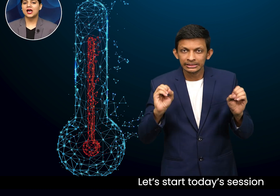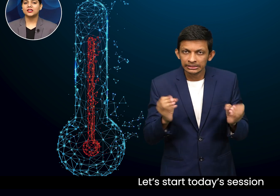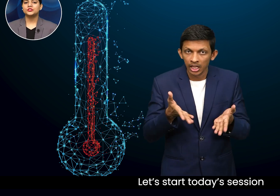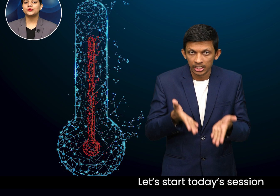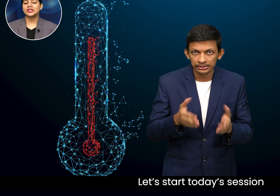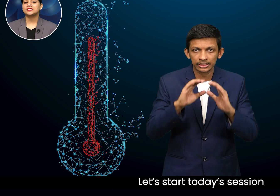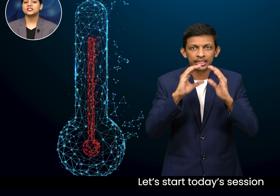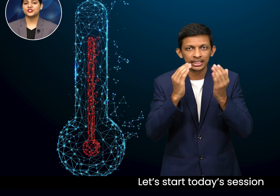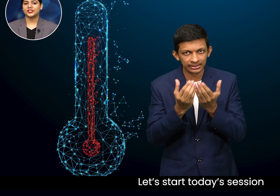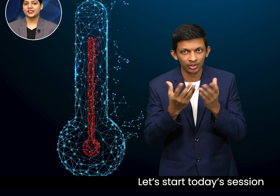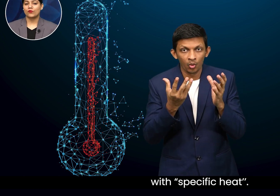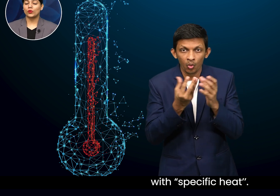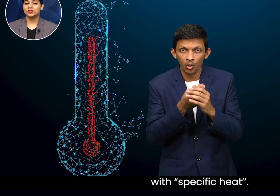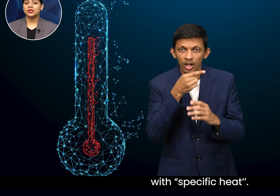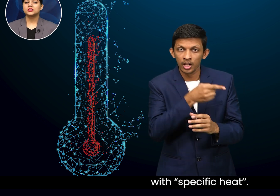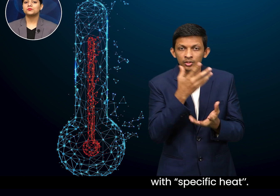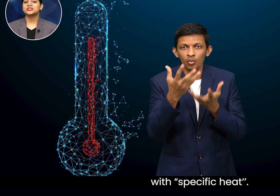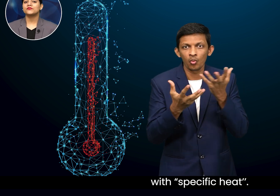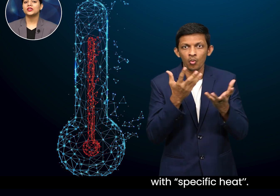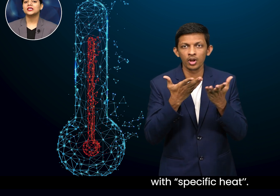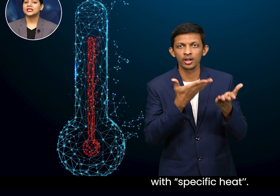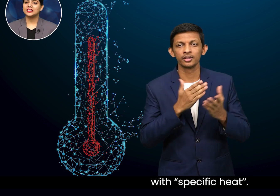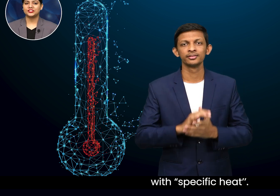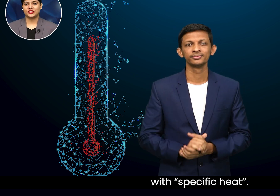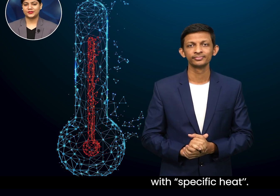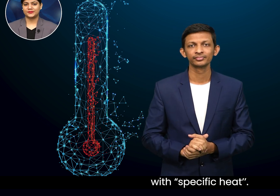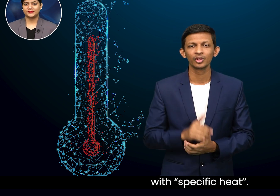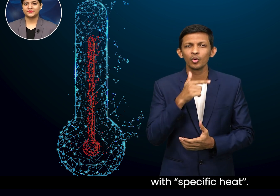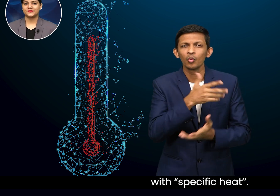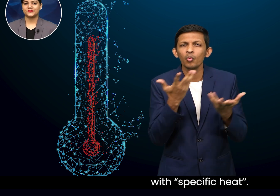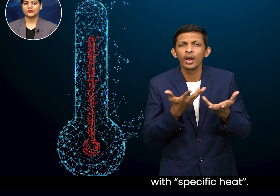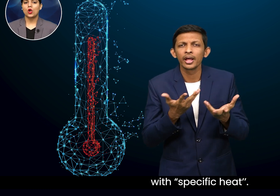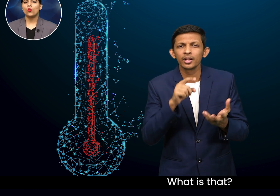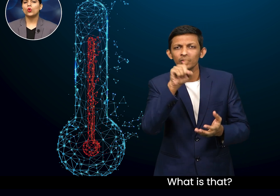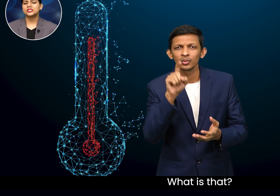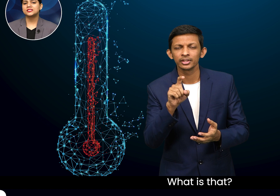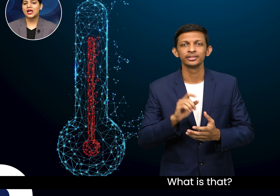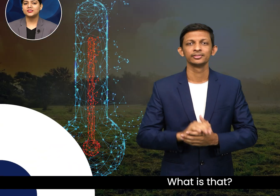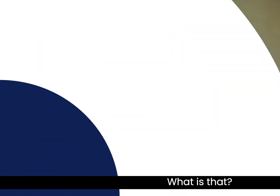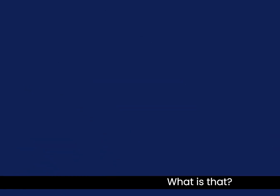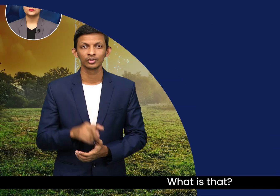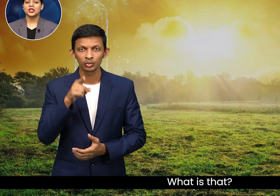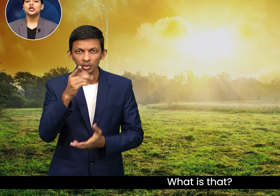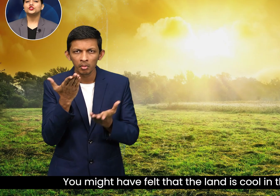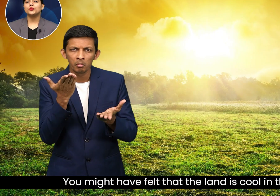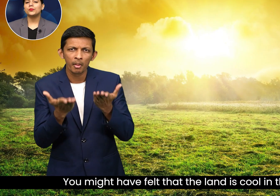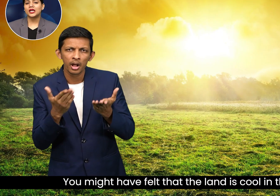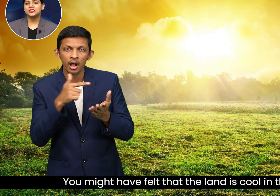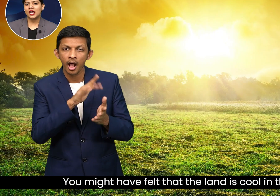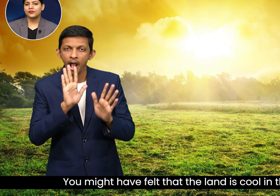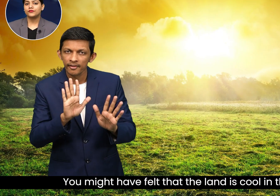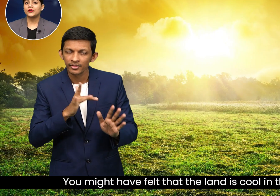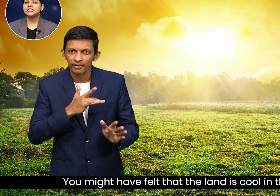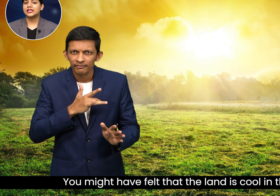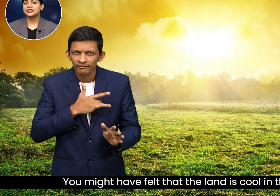Let's start today's session with specific heat. What is that? You